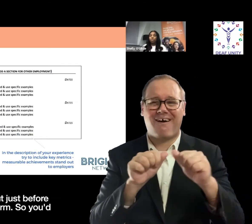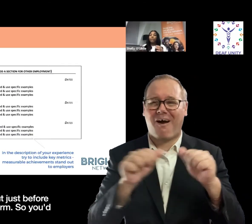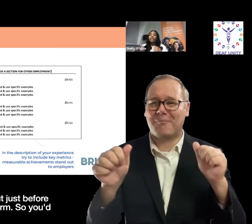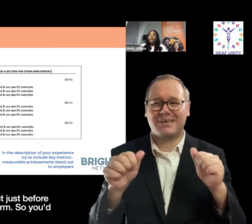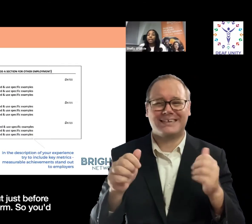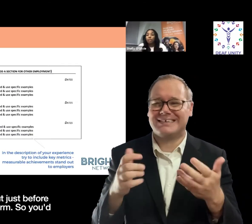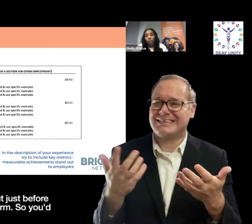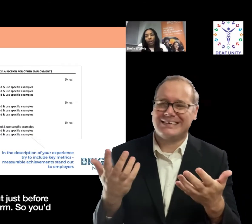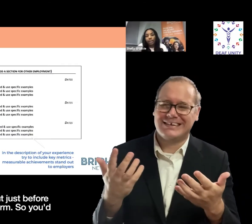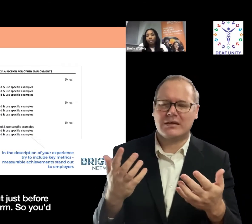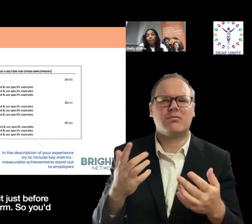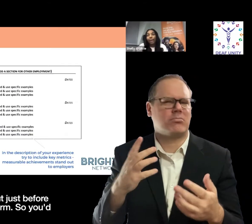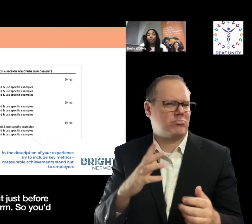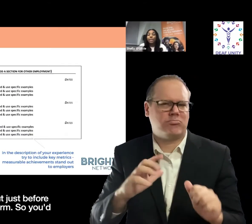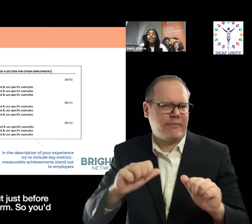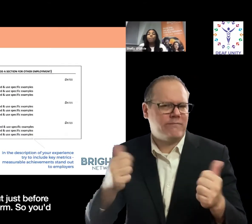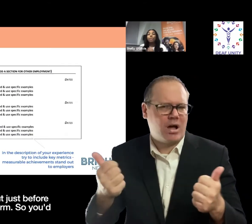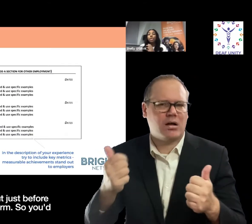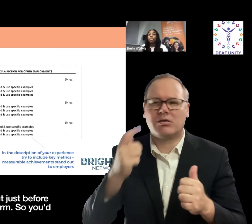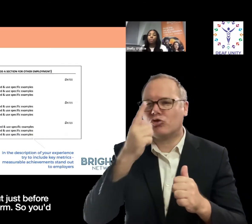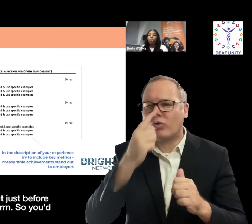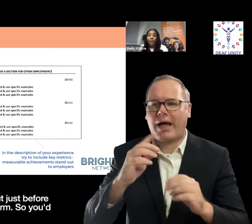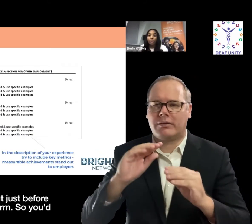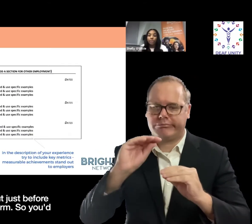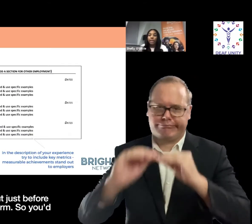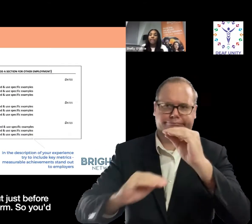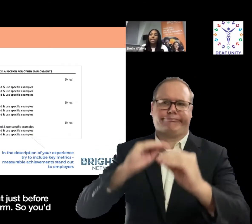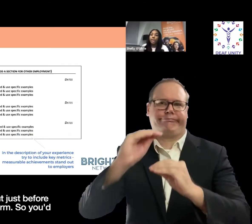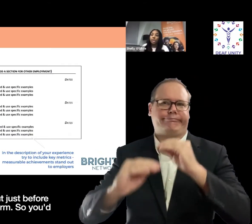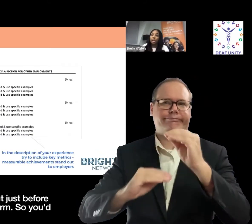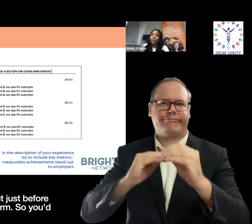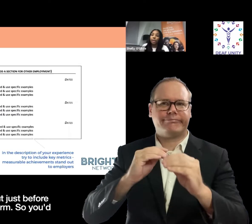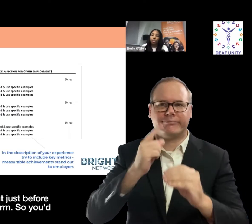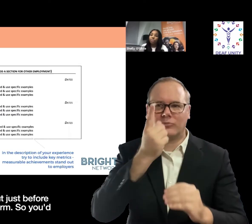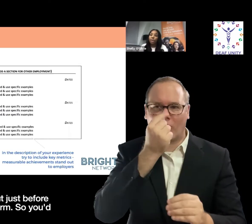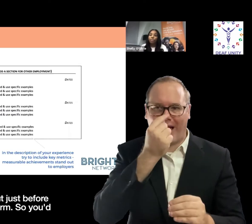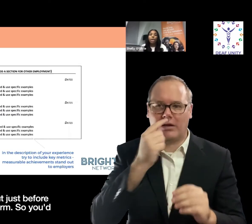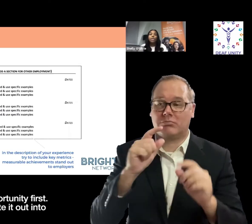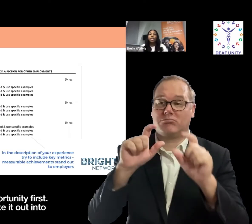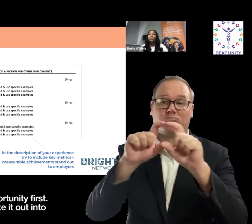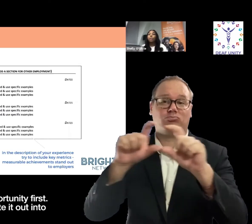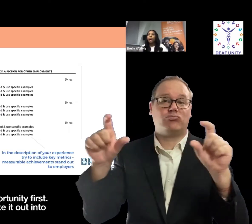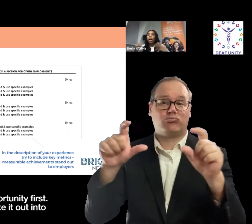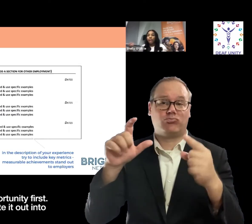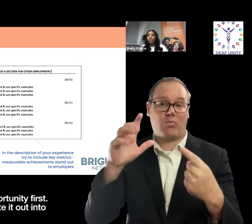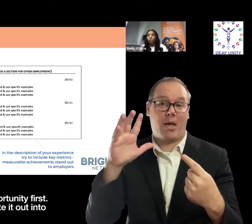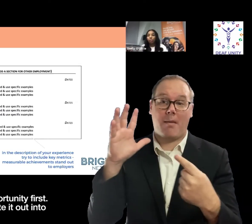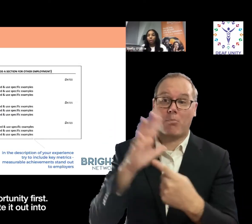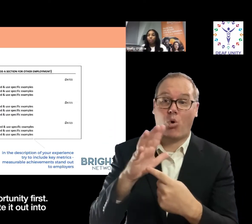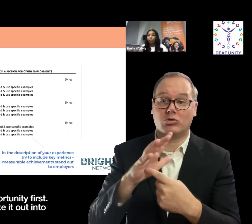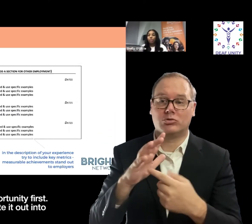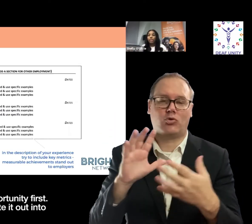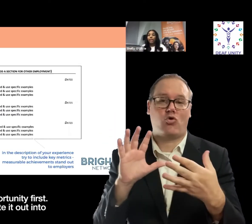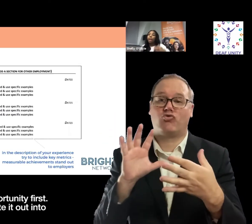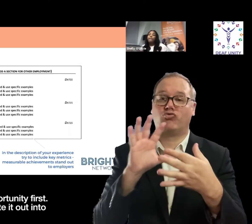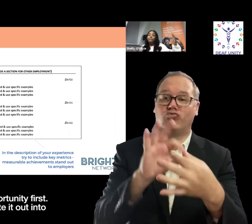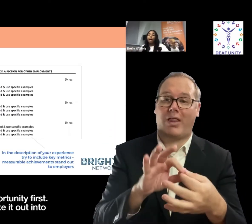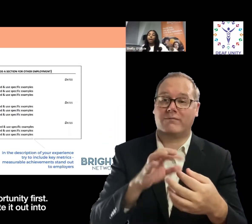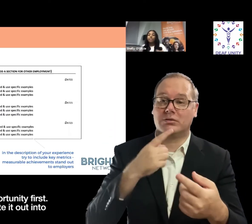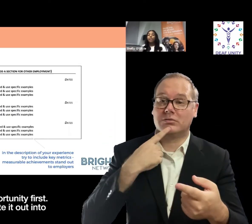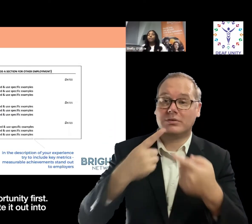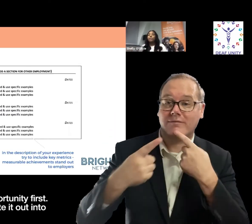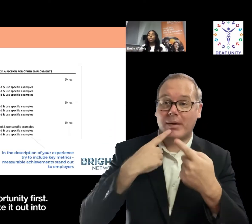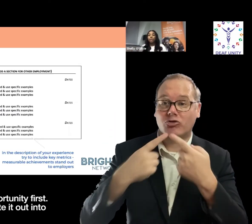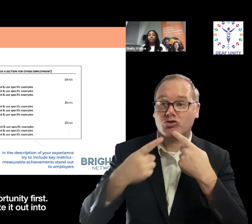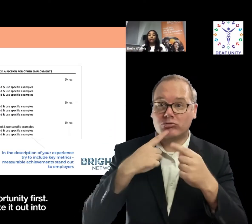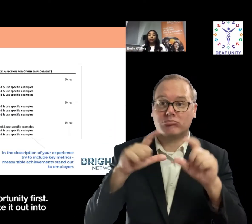but most recently you've worked in perhaps retail, but just before that you did an internship in a law firm. So you'd want to highlight that law firm opportunity